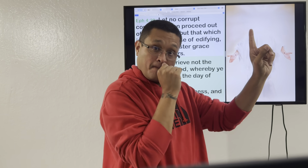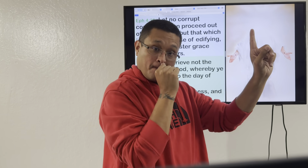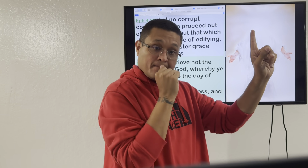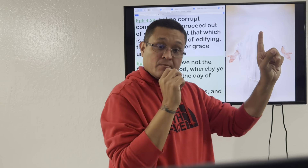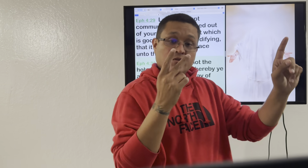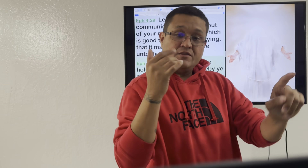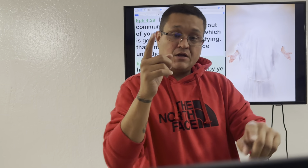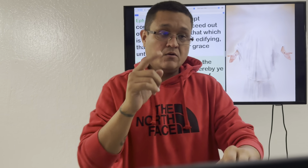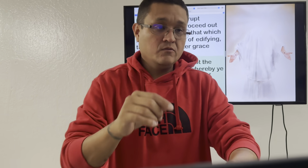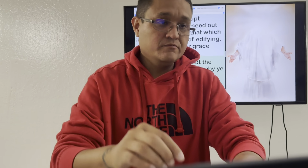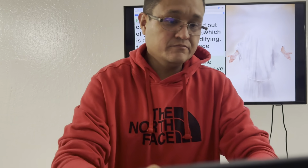are reflect Him.